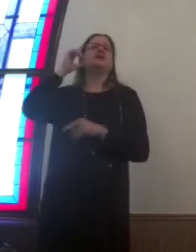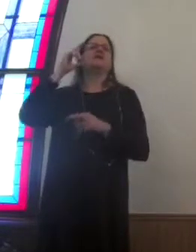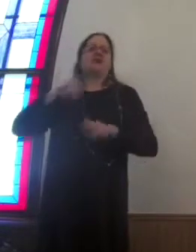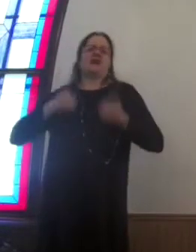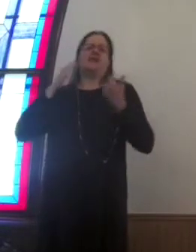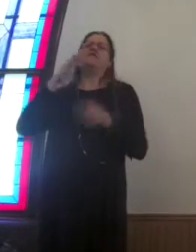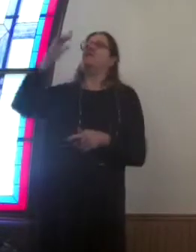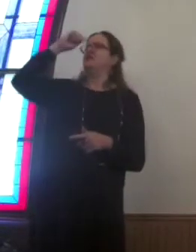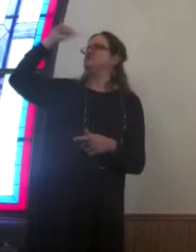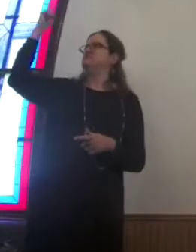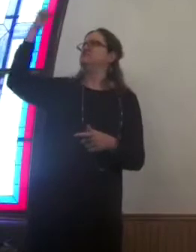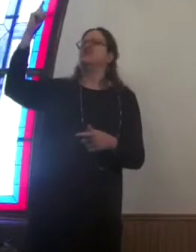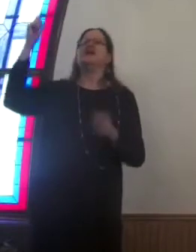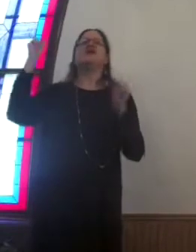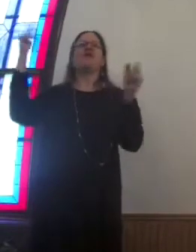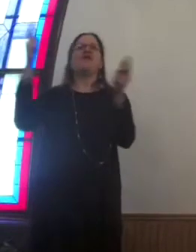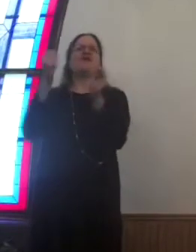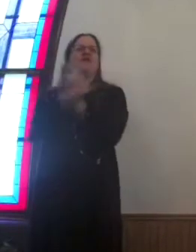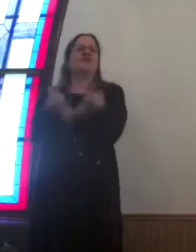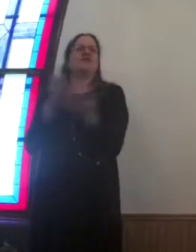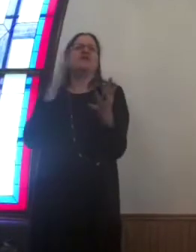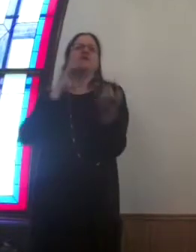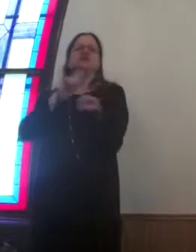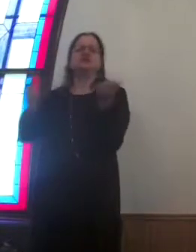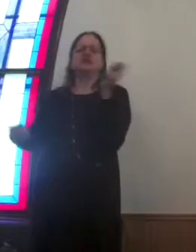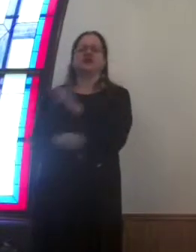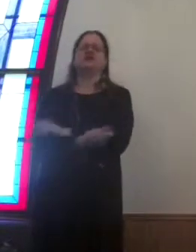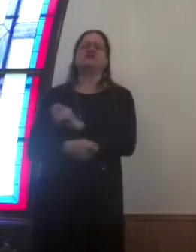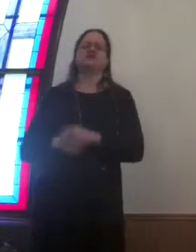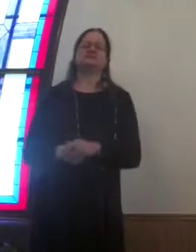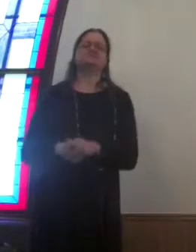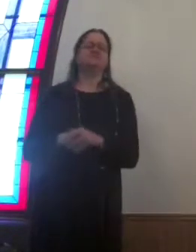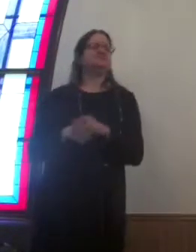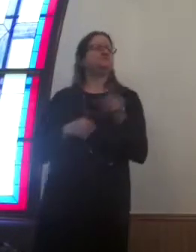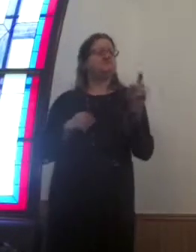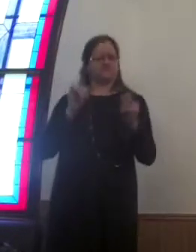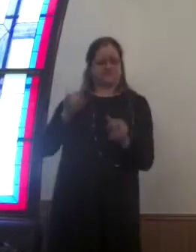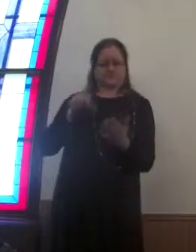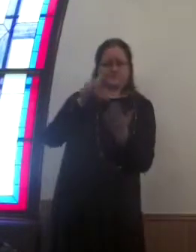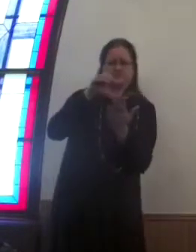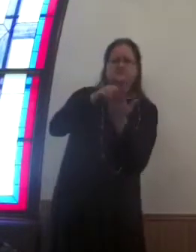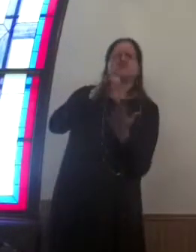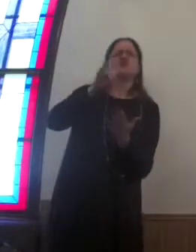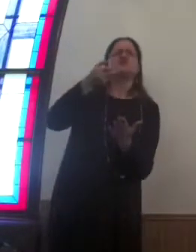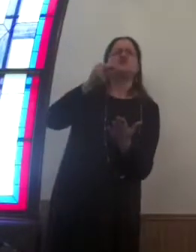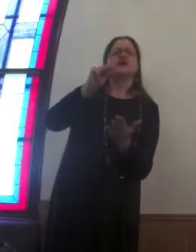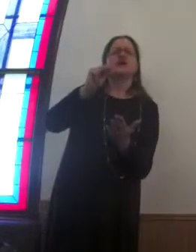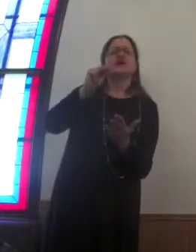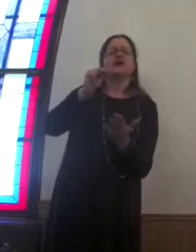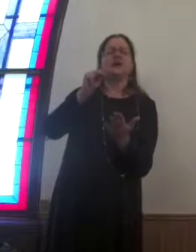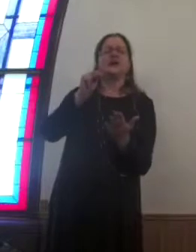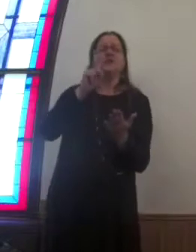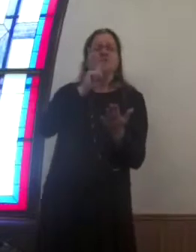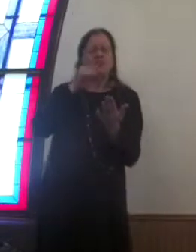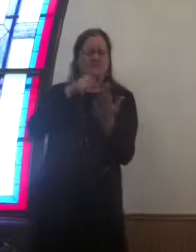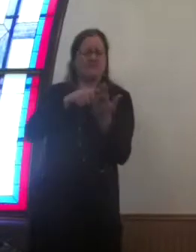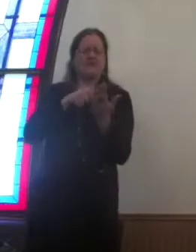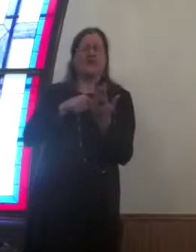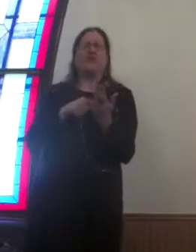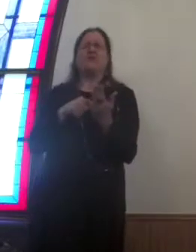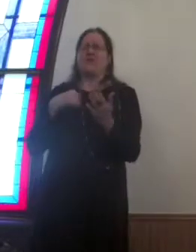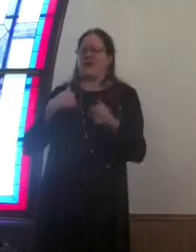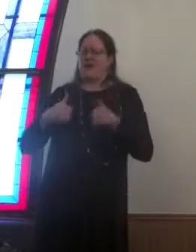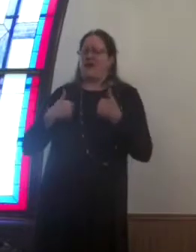changes. We heard in this morning's gospel from John, as it was filled with emotions of life that